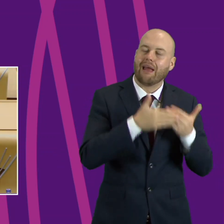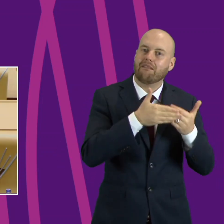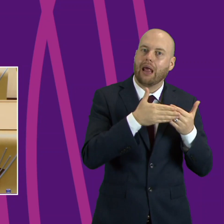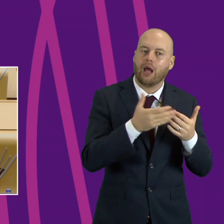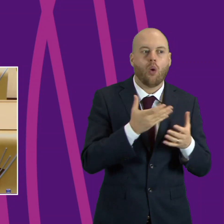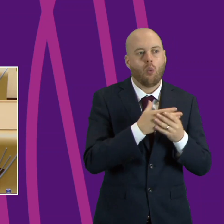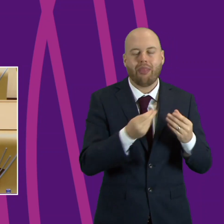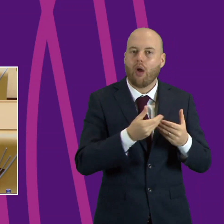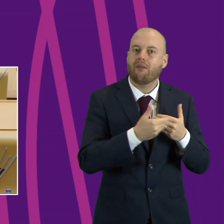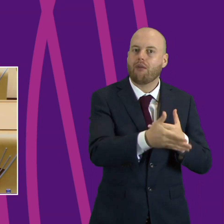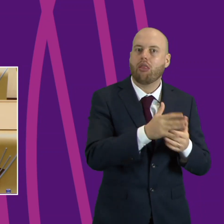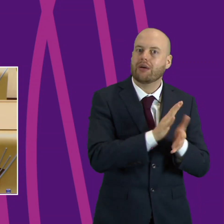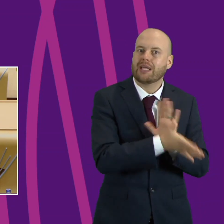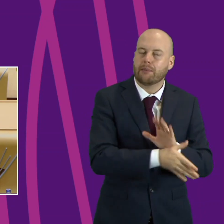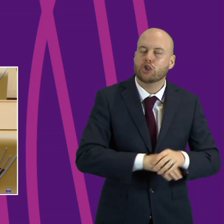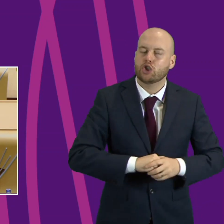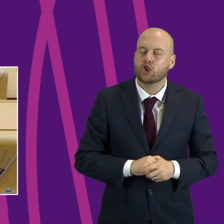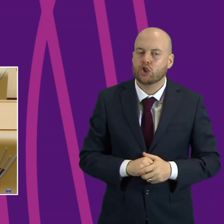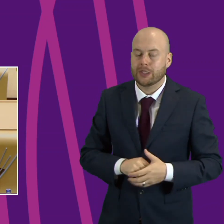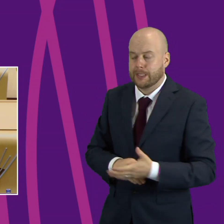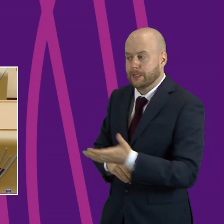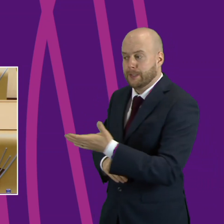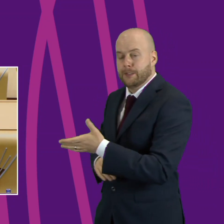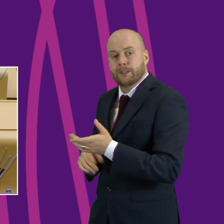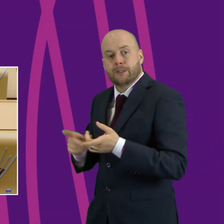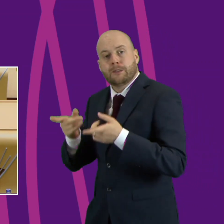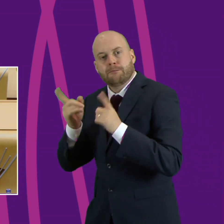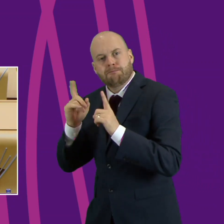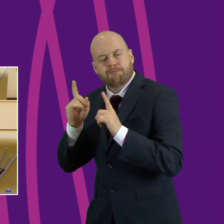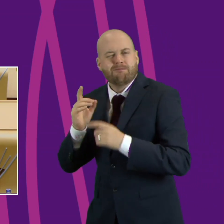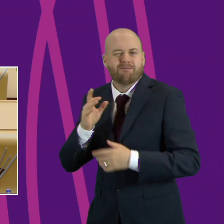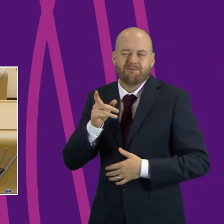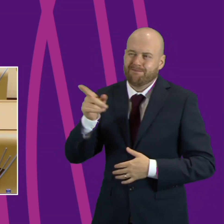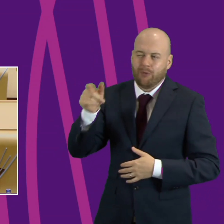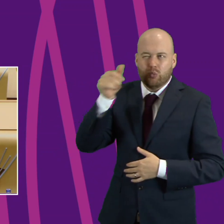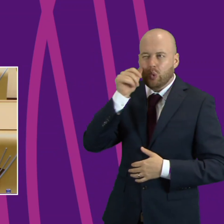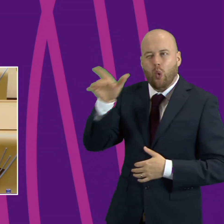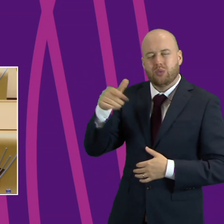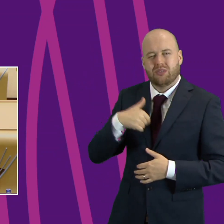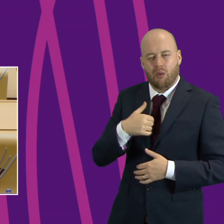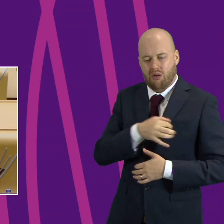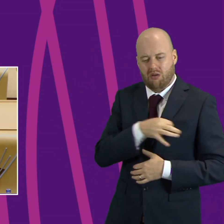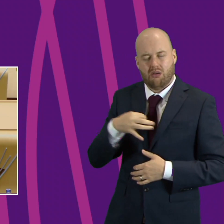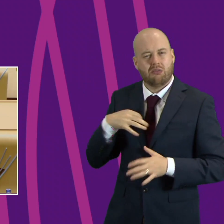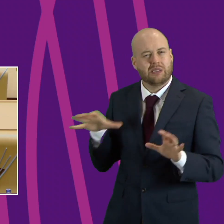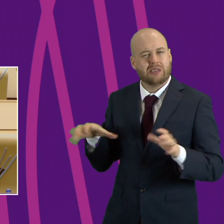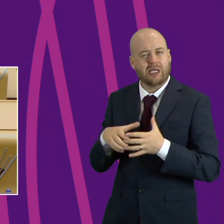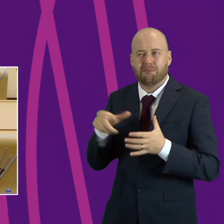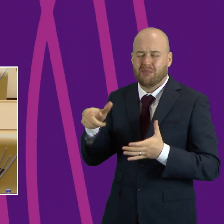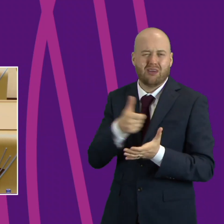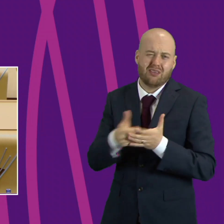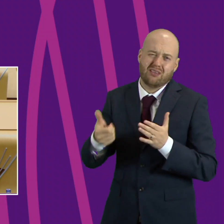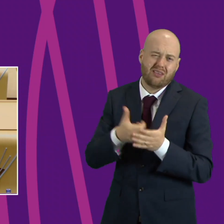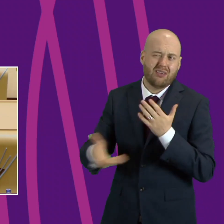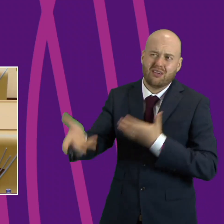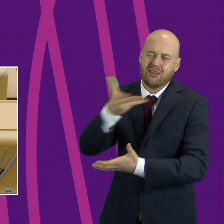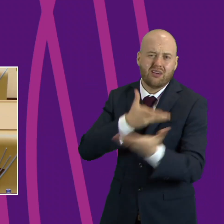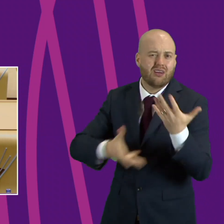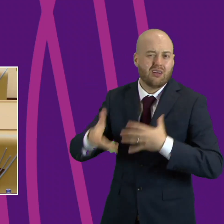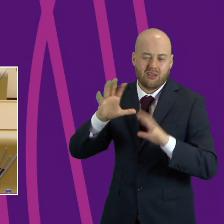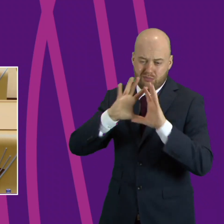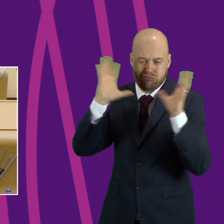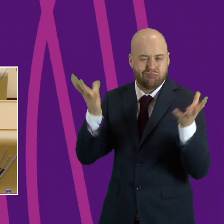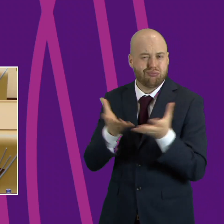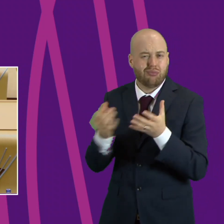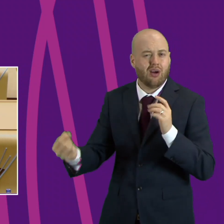of our clinical teams, but also our senior leaders in health, there is constant dialogue with their counterparts, not